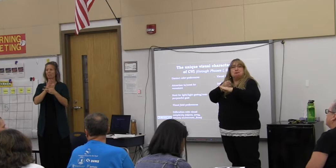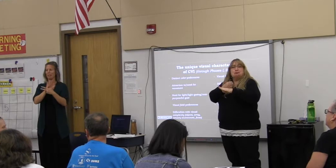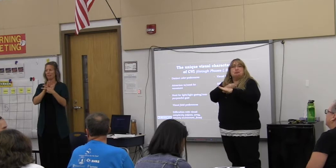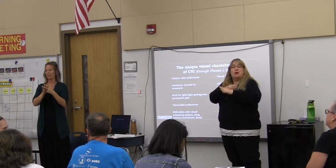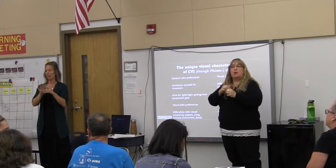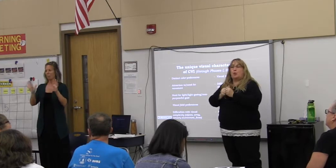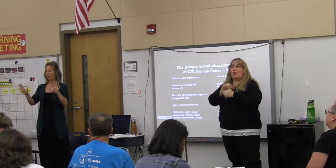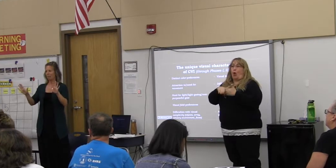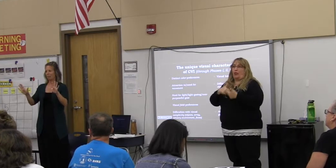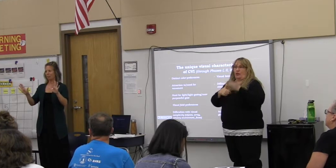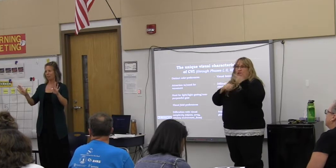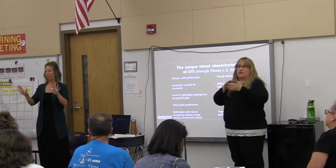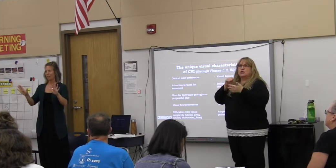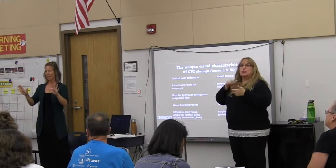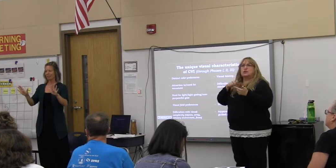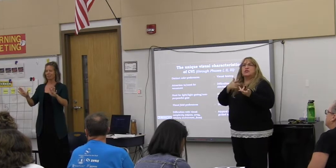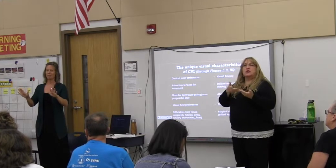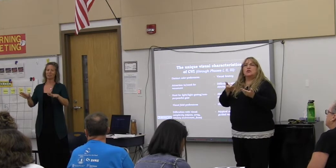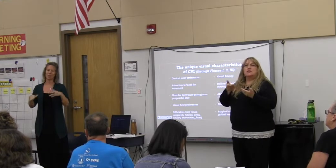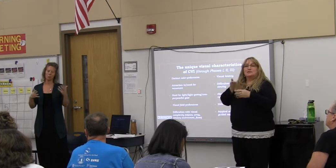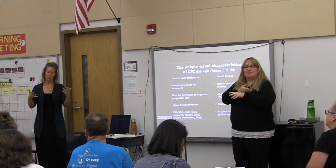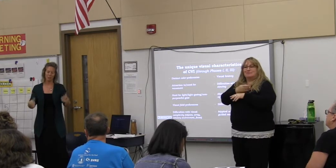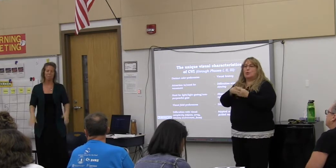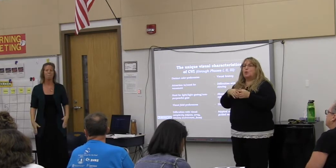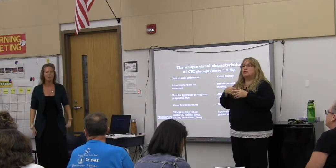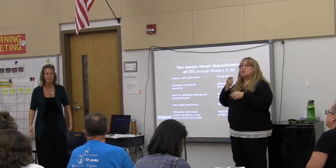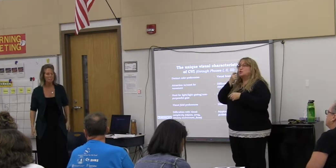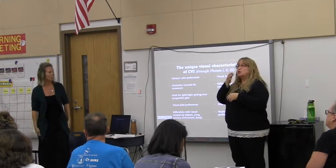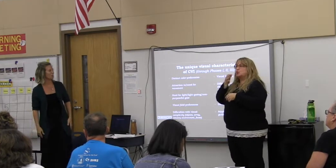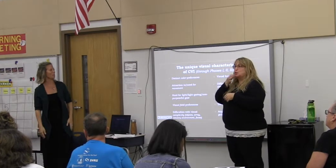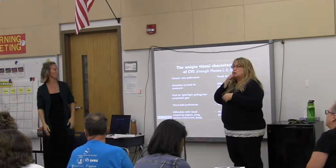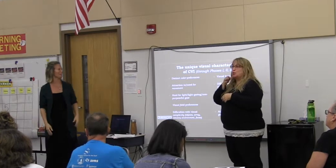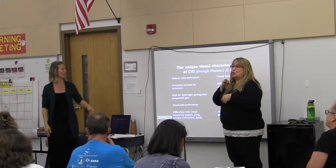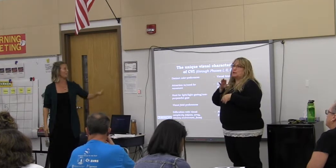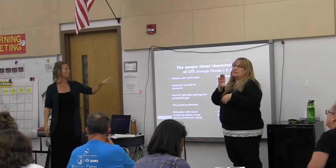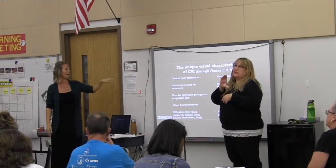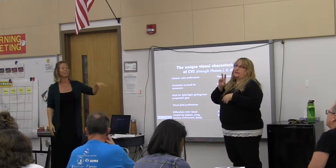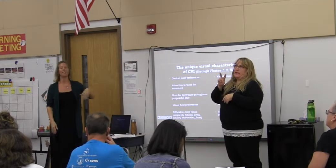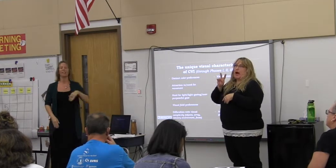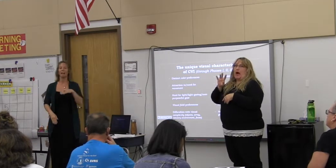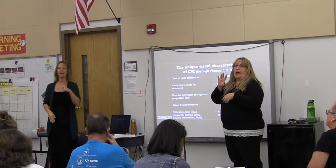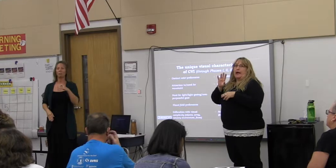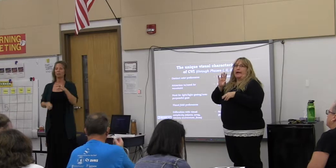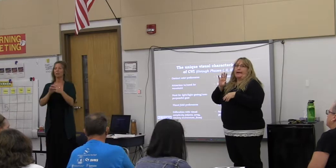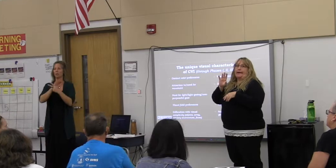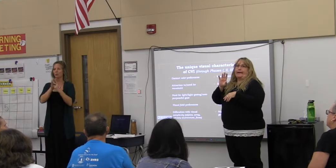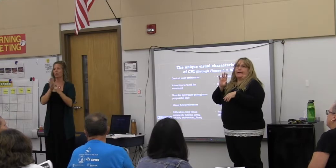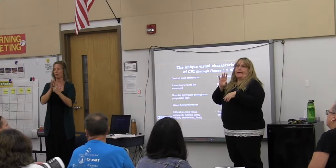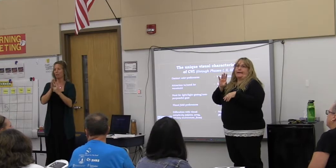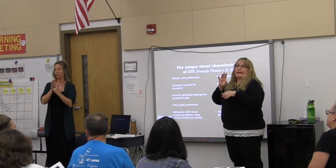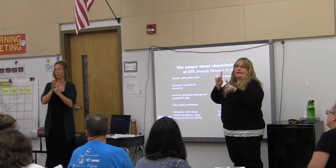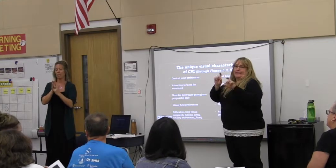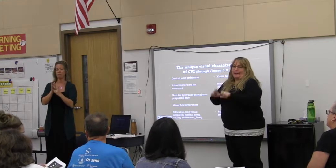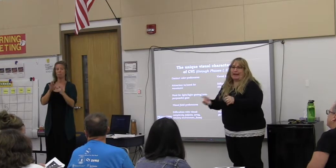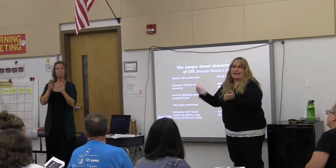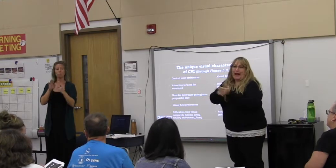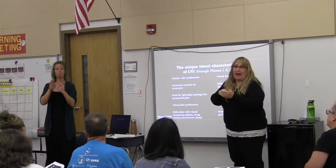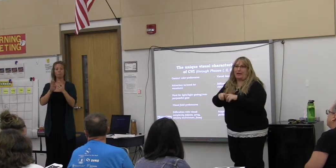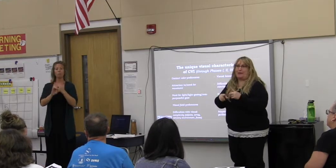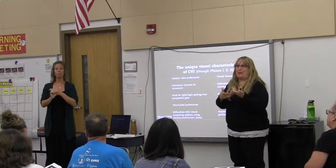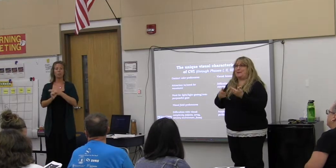these guys, we're getting ready to update their CVI assessments, so this might not have been the most perfect time, but those are the 2 colors for